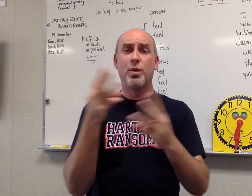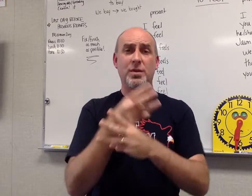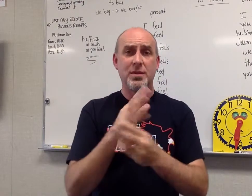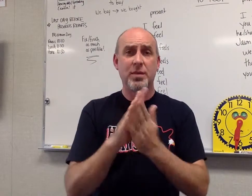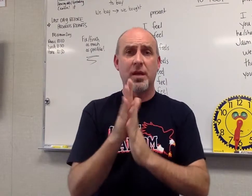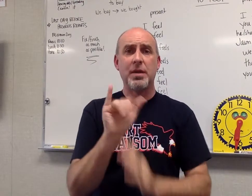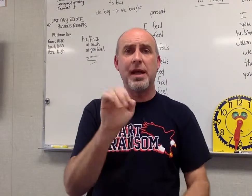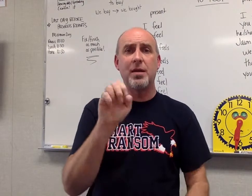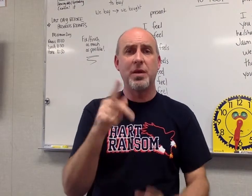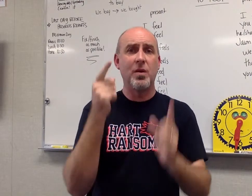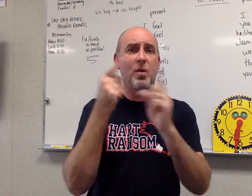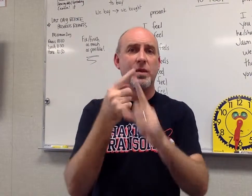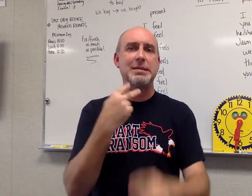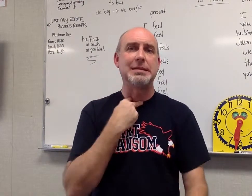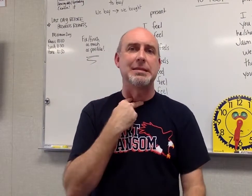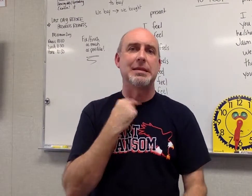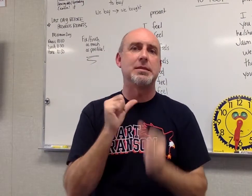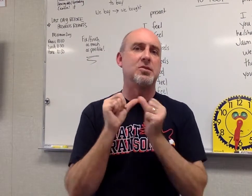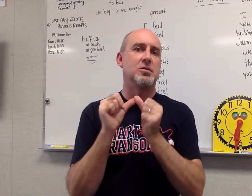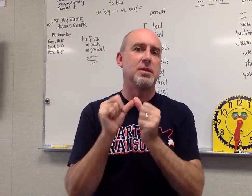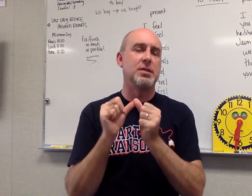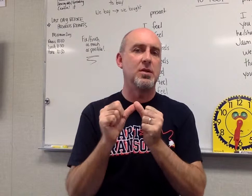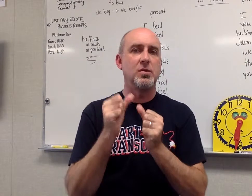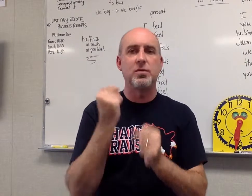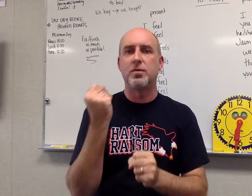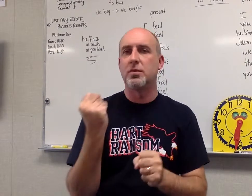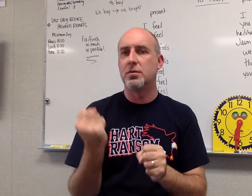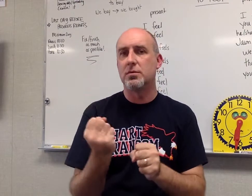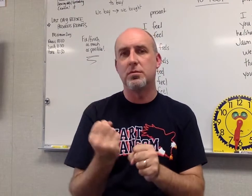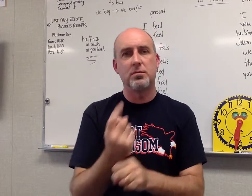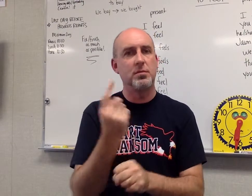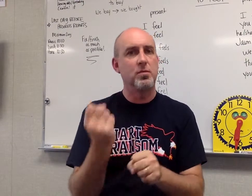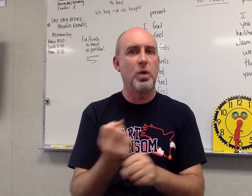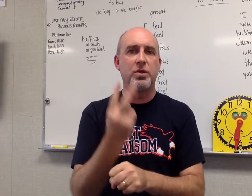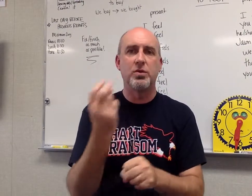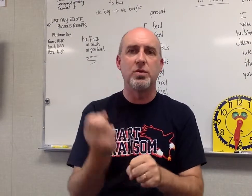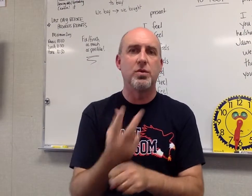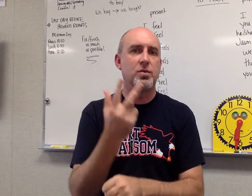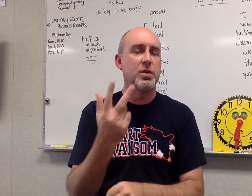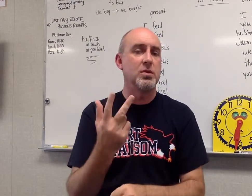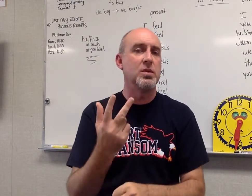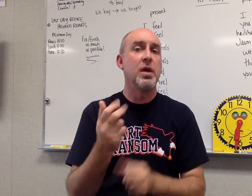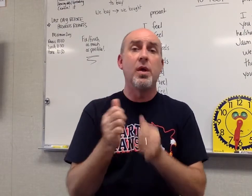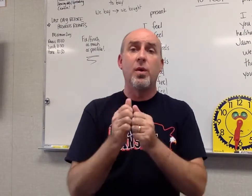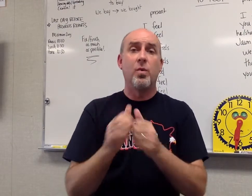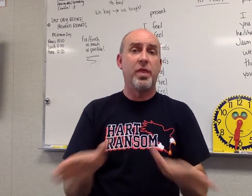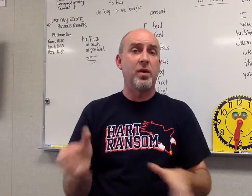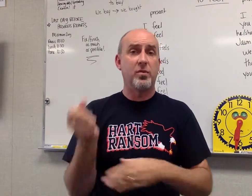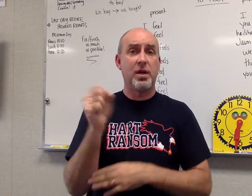worse, to become an IEP goal that sticks and just continues for 1 year, 2 years, 3 years without overcoming